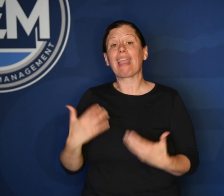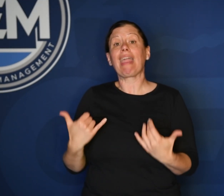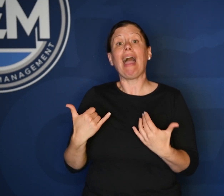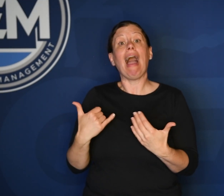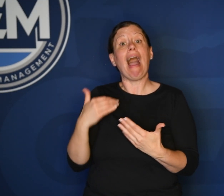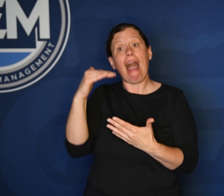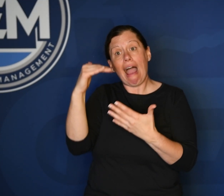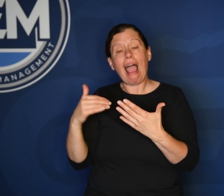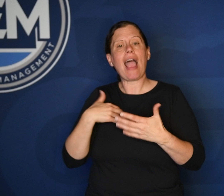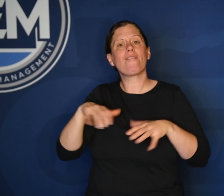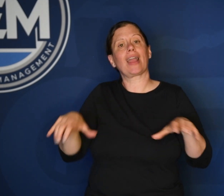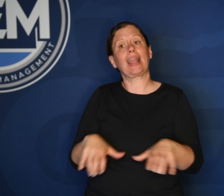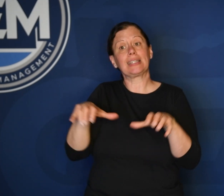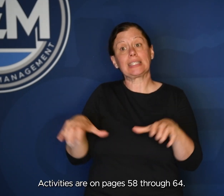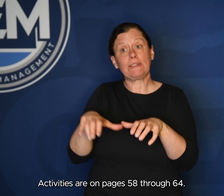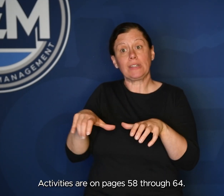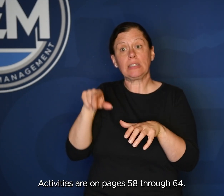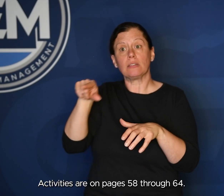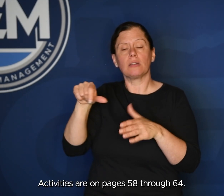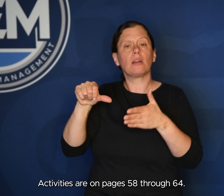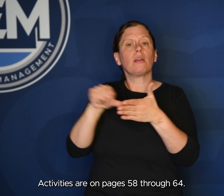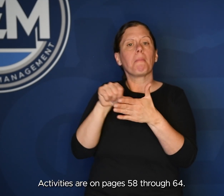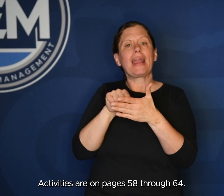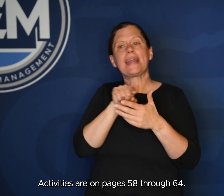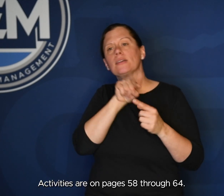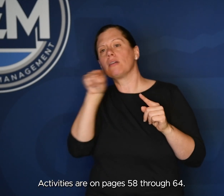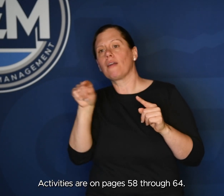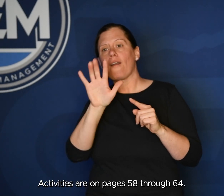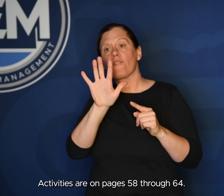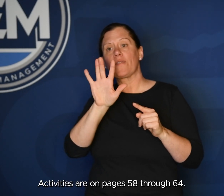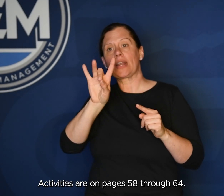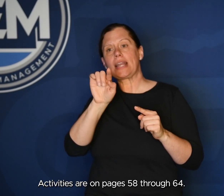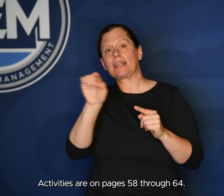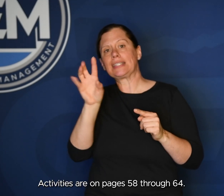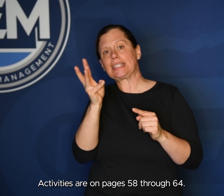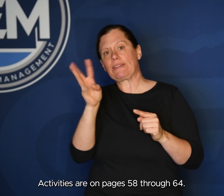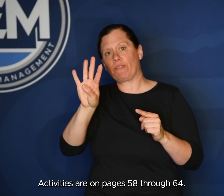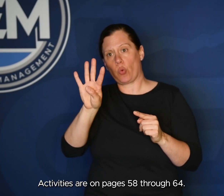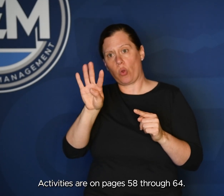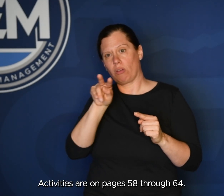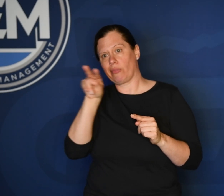Activities are on pages 58 through 64.